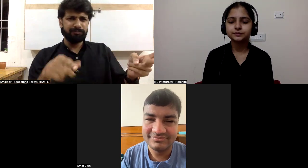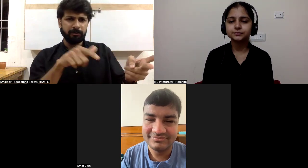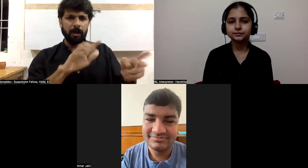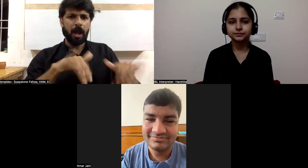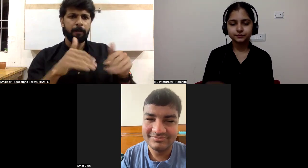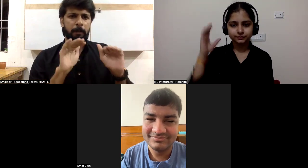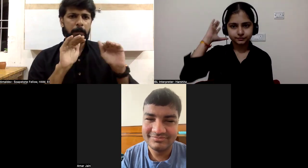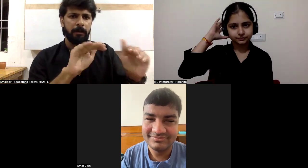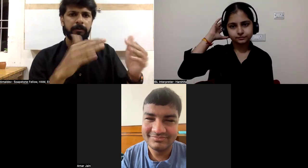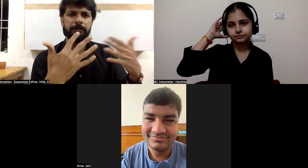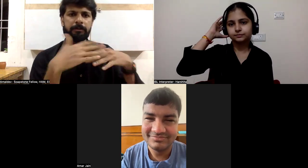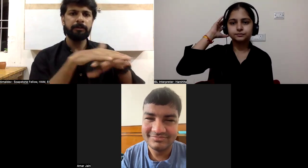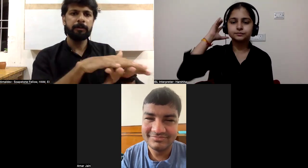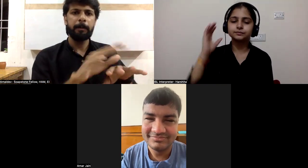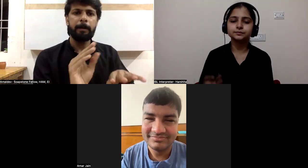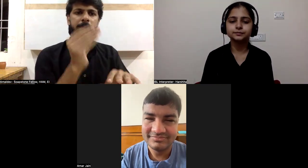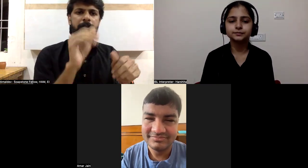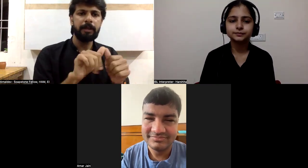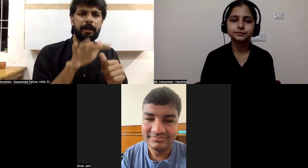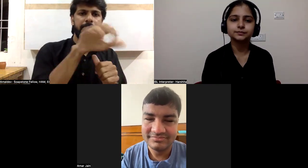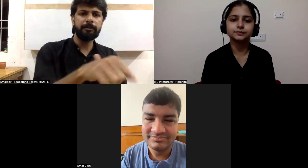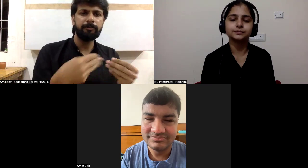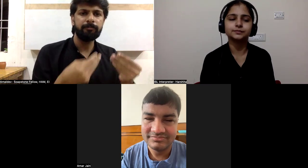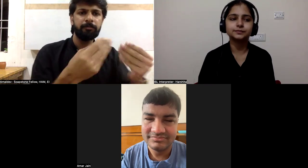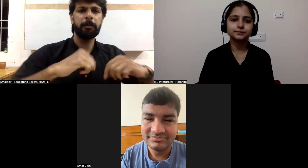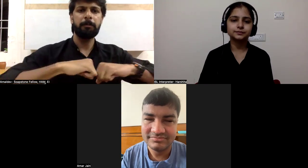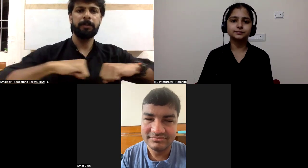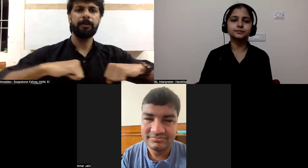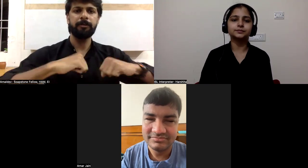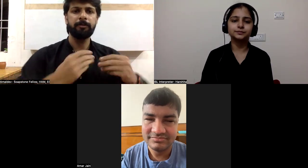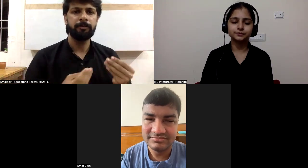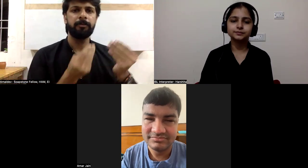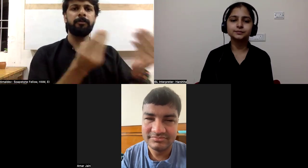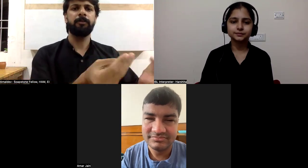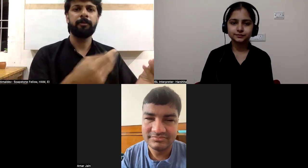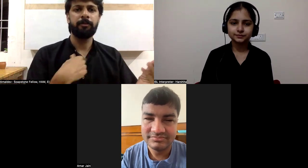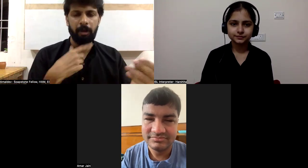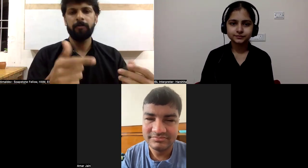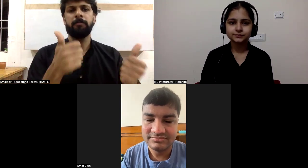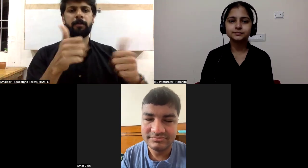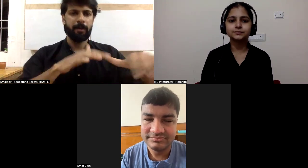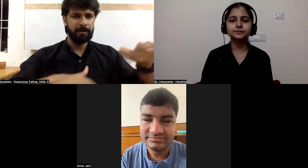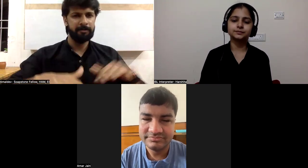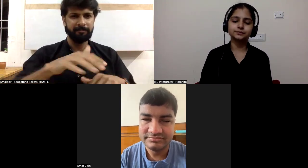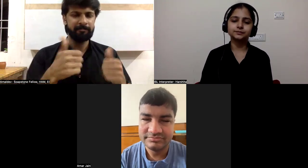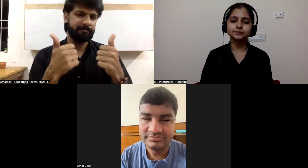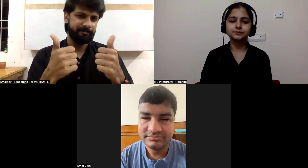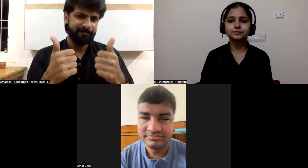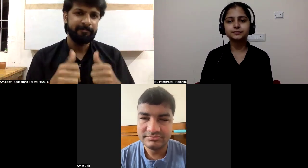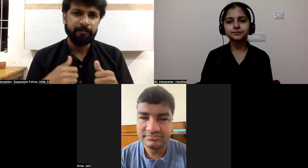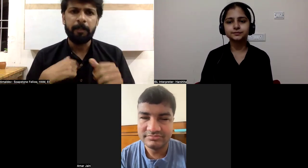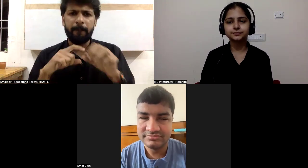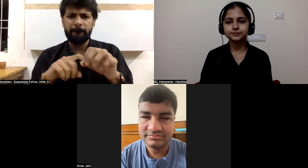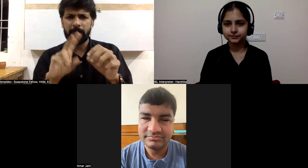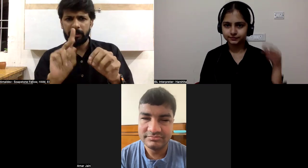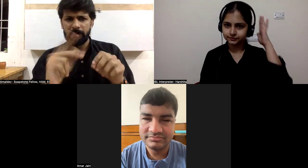So you are planning on, supporting and provide and ensuring that there's accessibility for deaf and deaf-blind individuals,